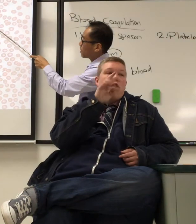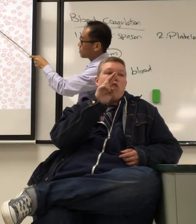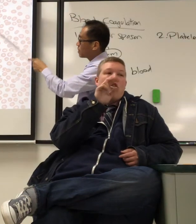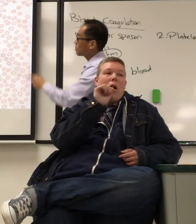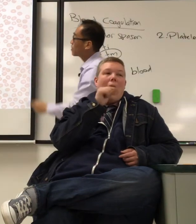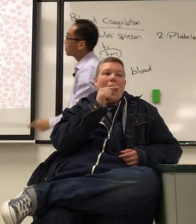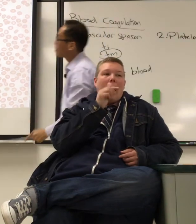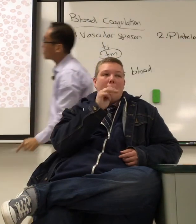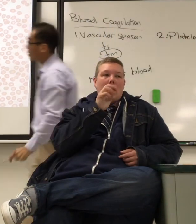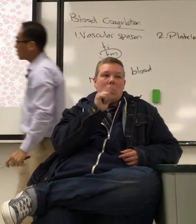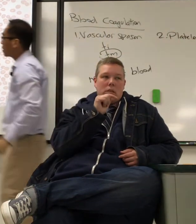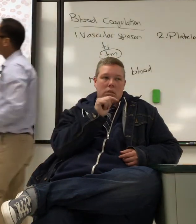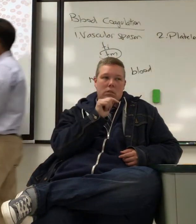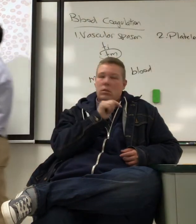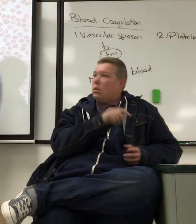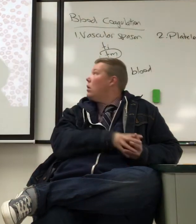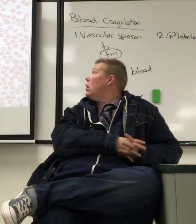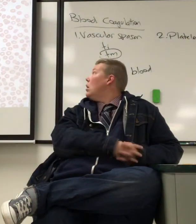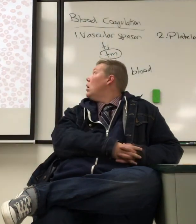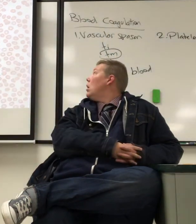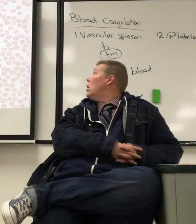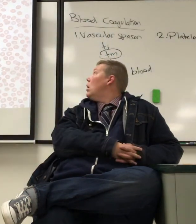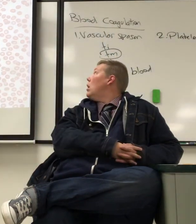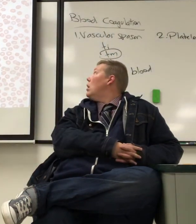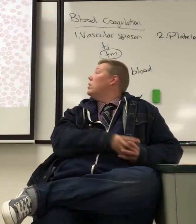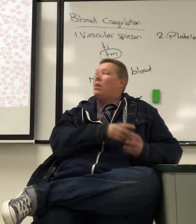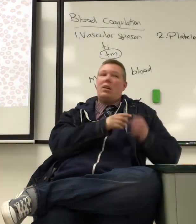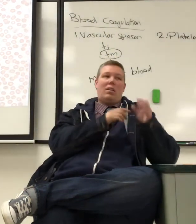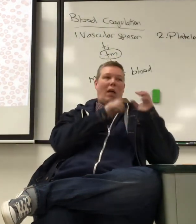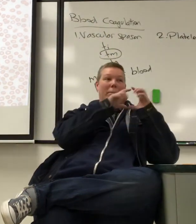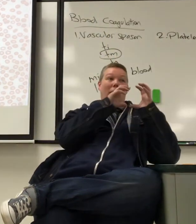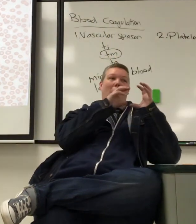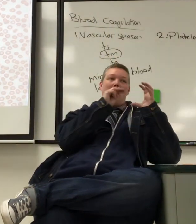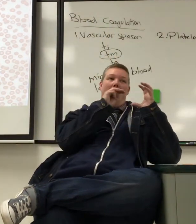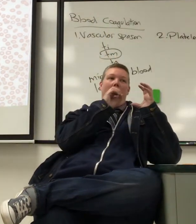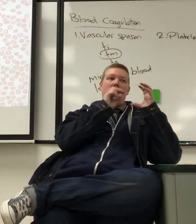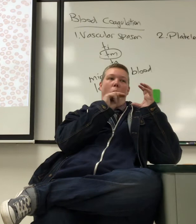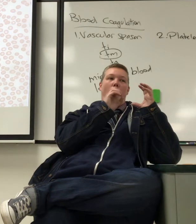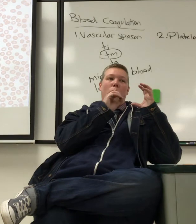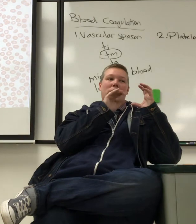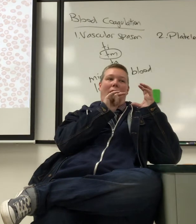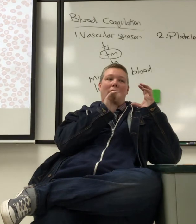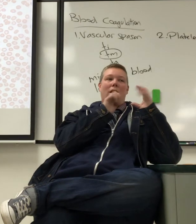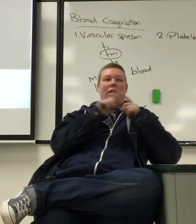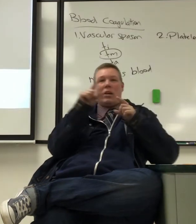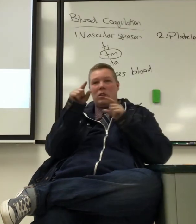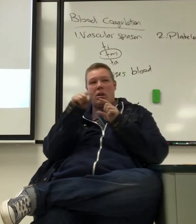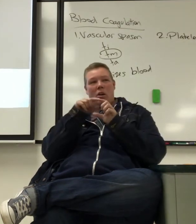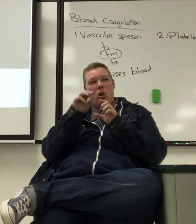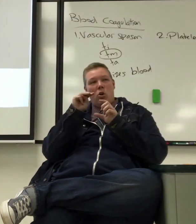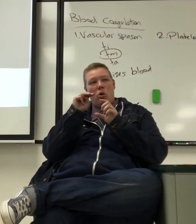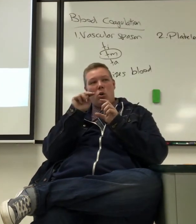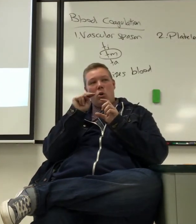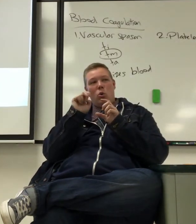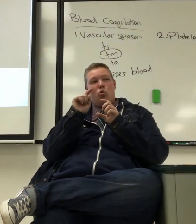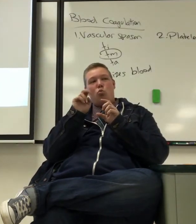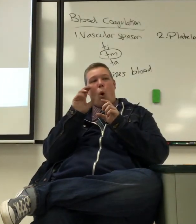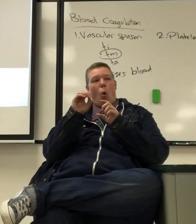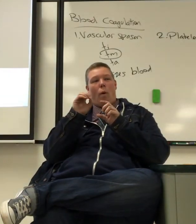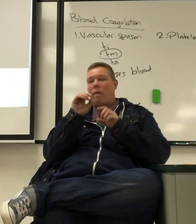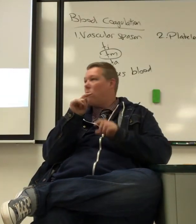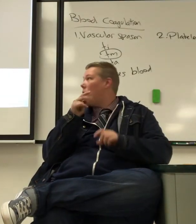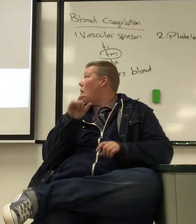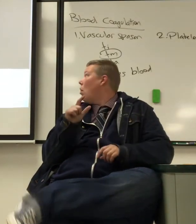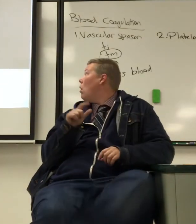nice monocyte. There's a neutrophil. But anyway, little fragment there, that's kind of what they look like. Here's kind of a better picture